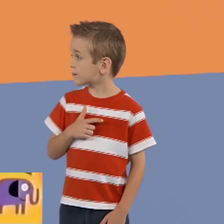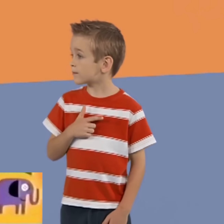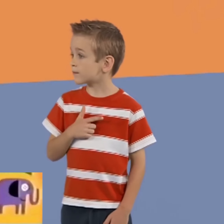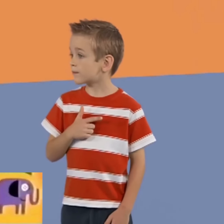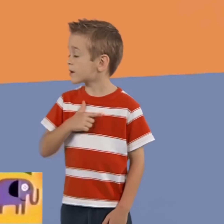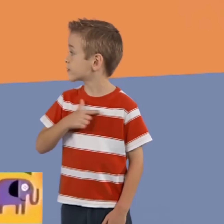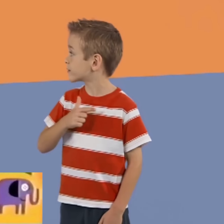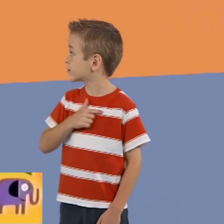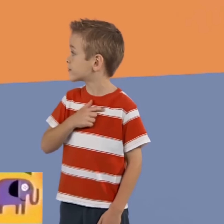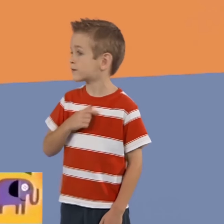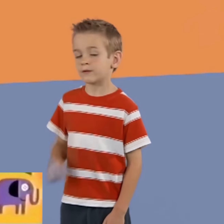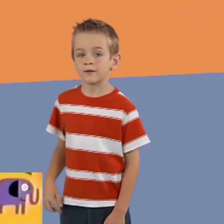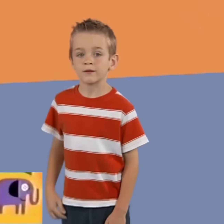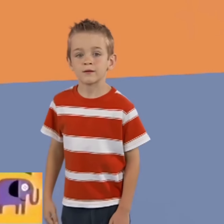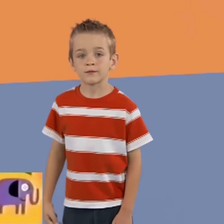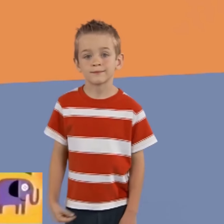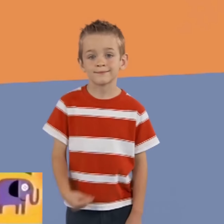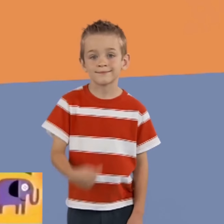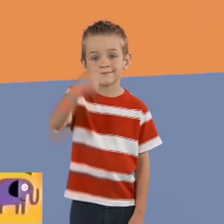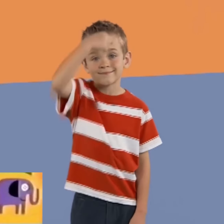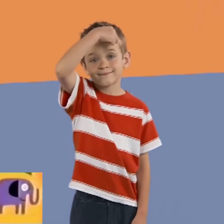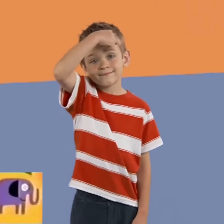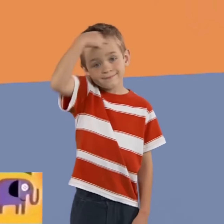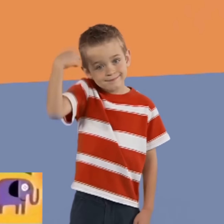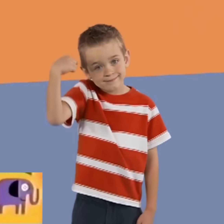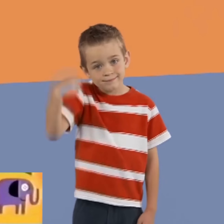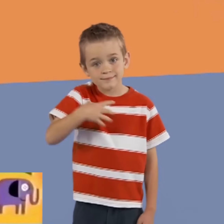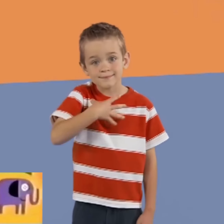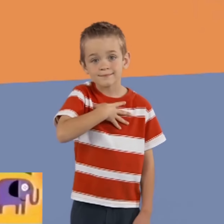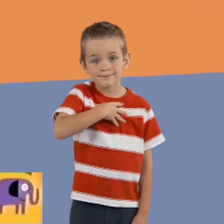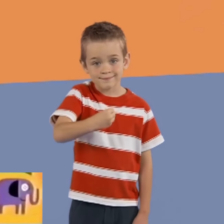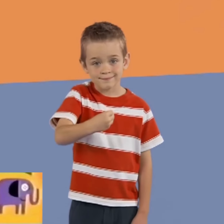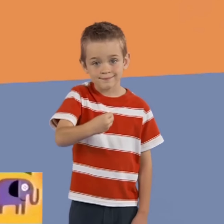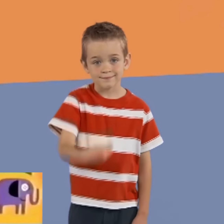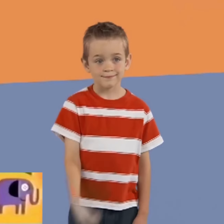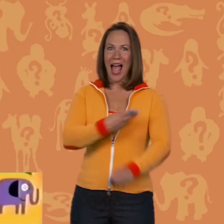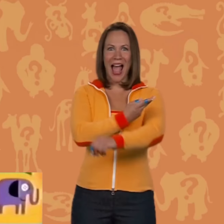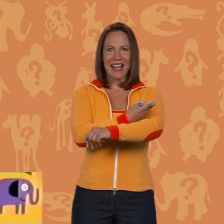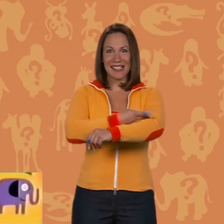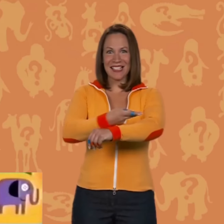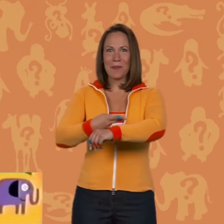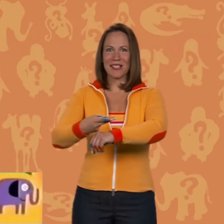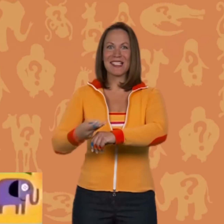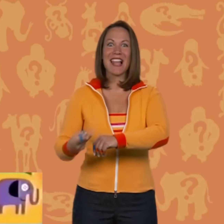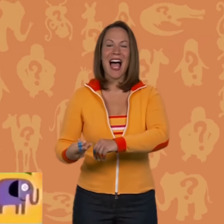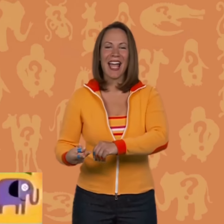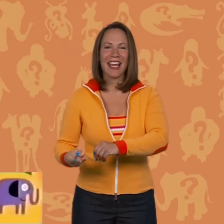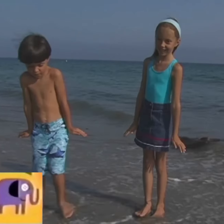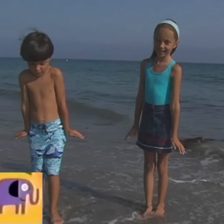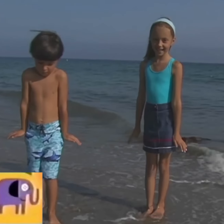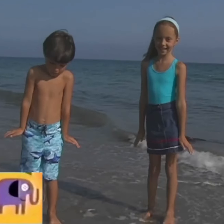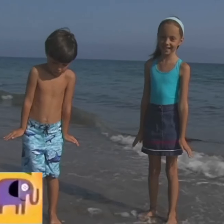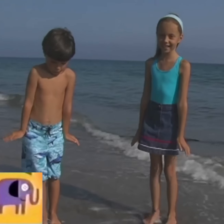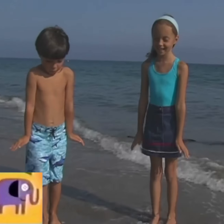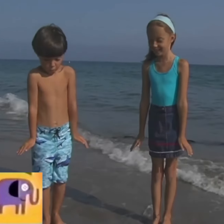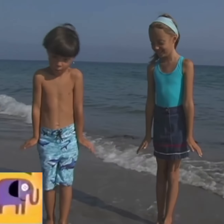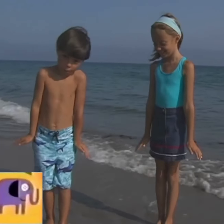Okay. I'm black, I'm white, I slip and slide. Get in